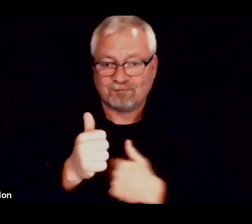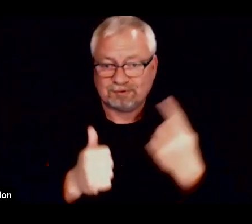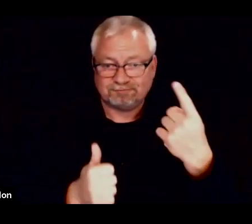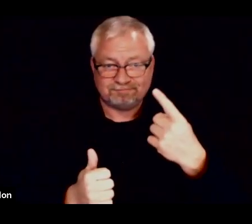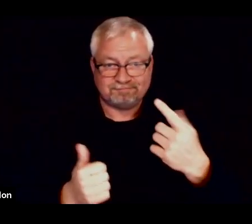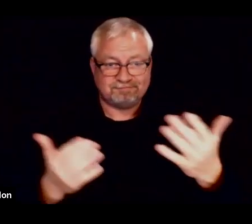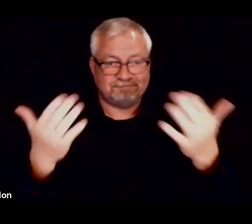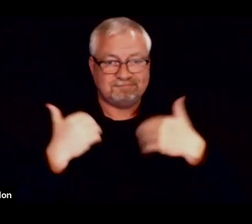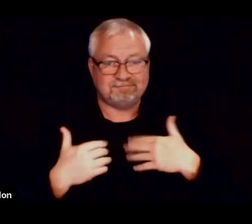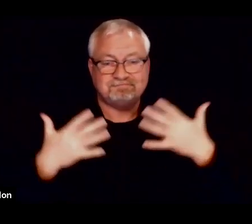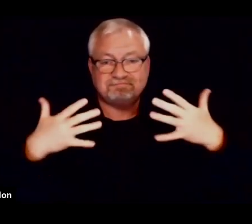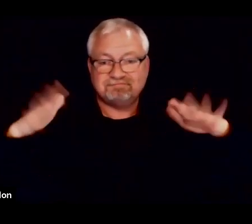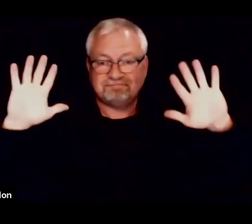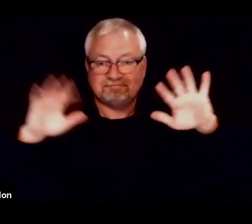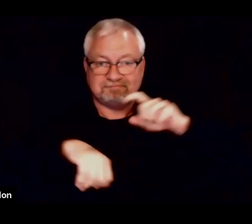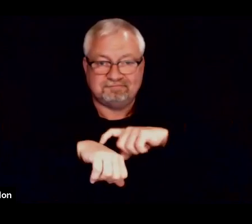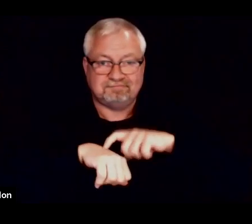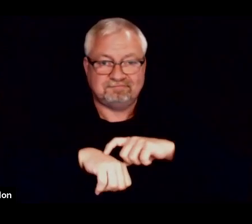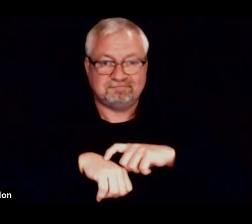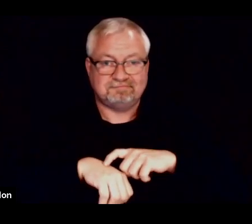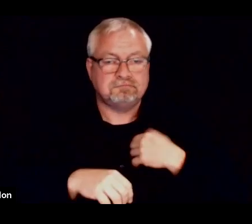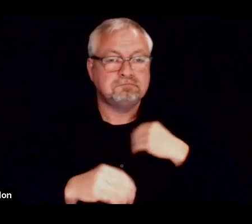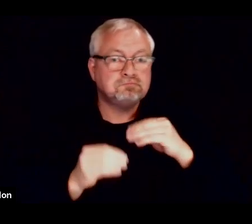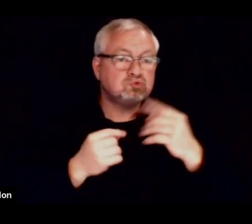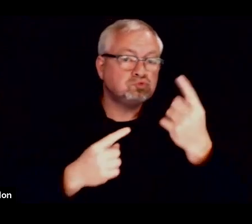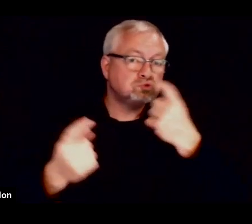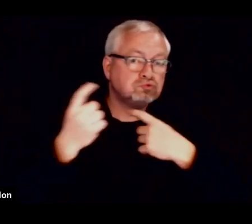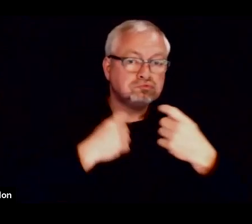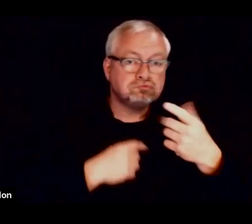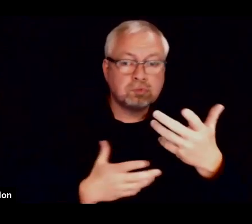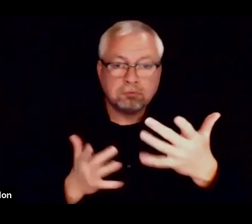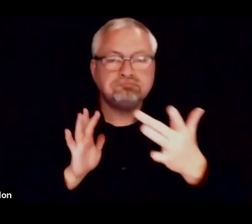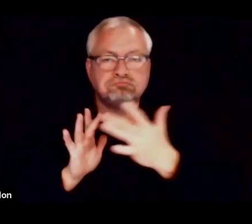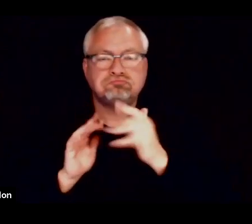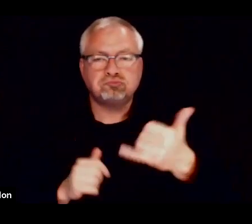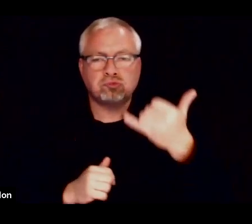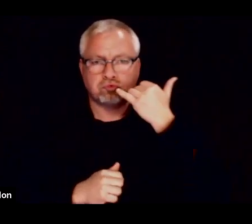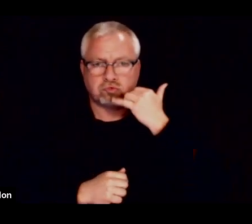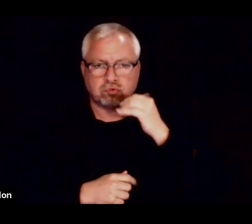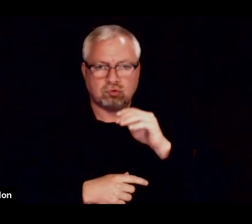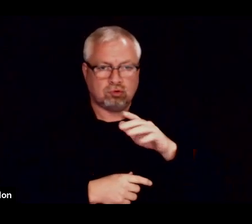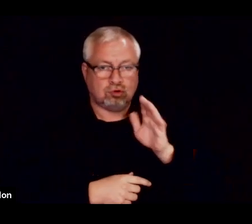able to get to, please feel free to reach out to our office. Have a good day, and we'll talk again soon.